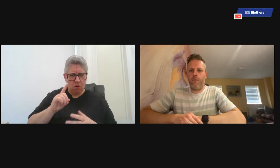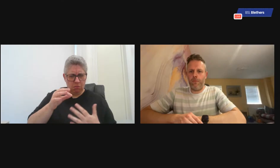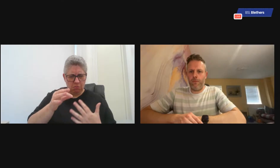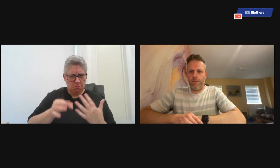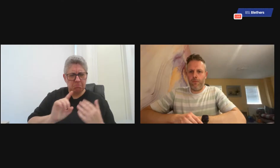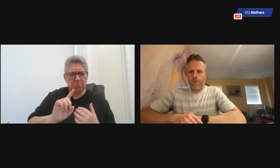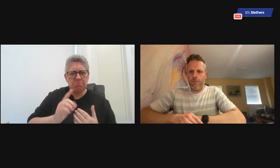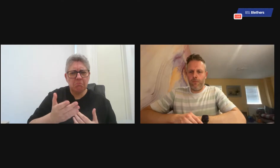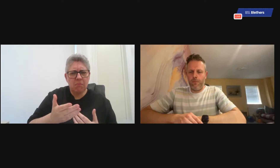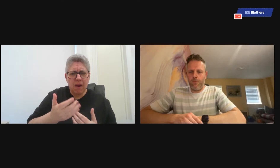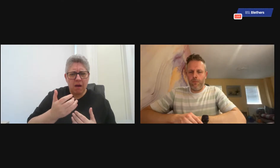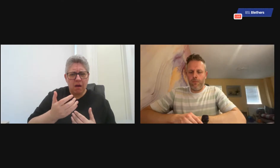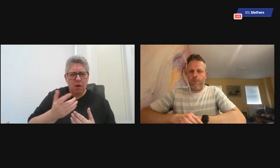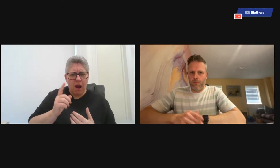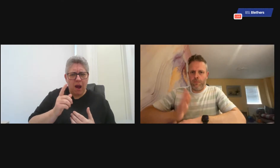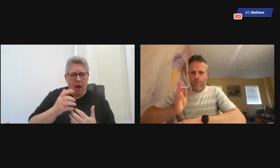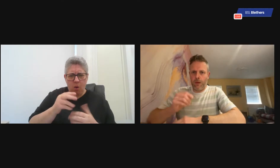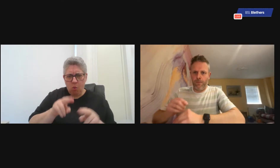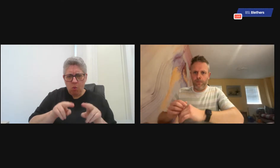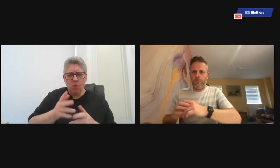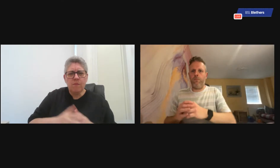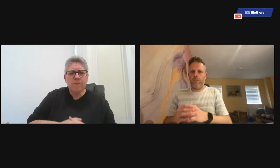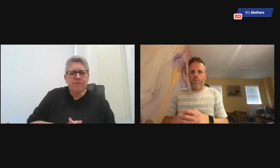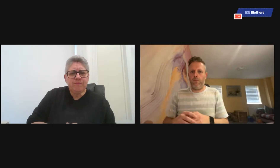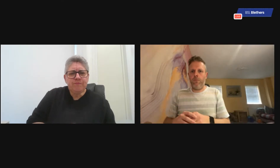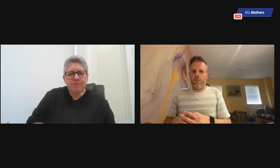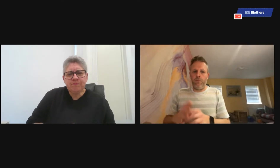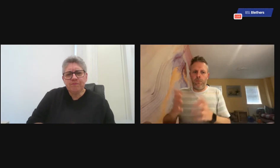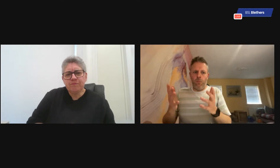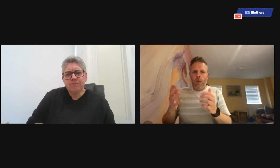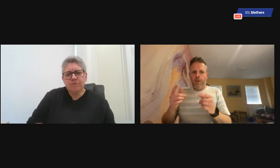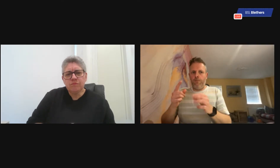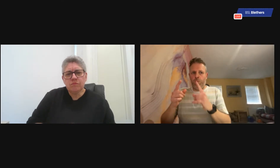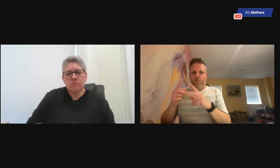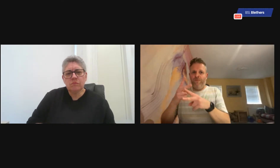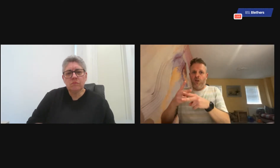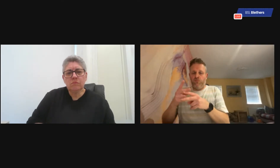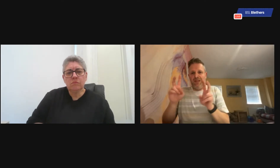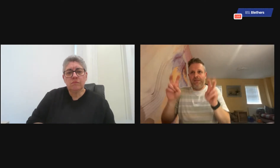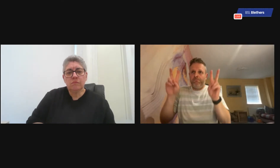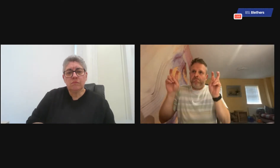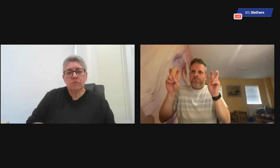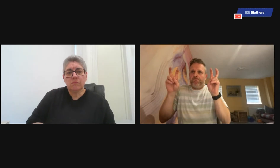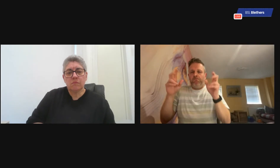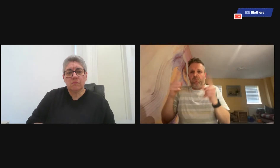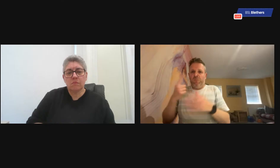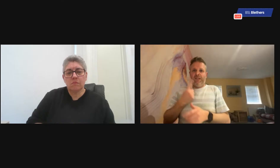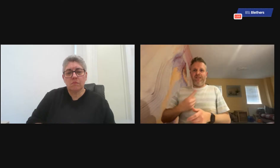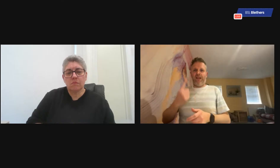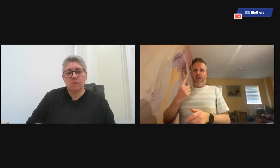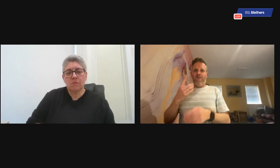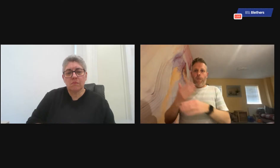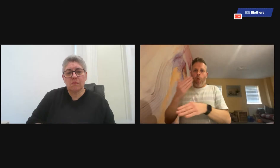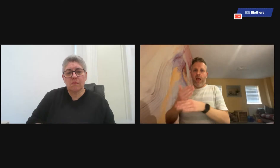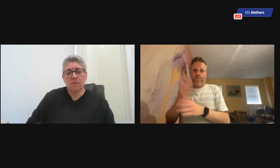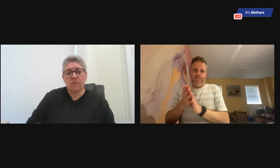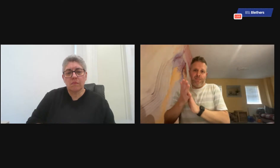you paid for your time, or do you do it voluntarily, or what's the relationship